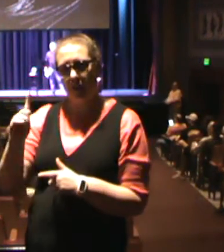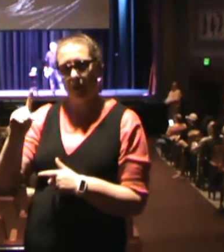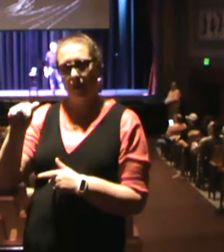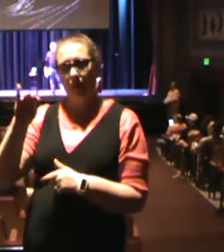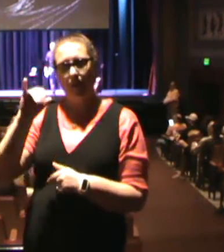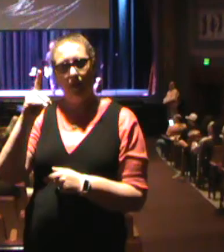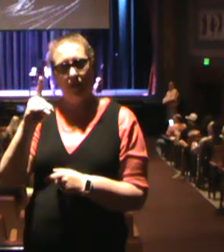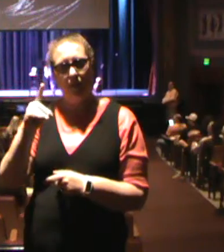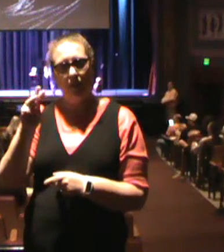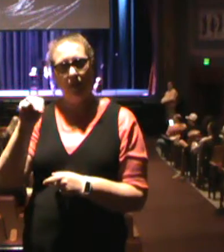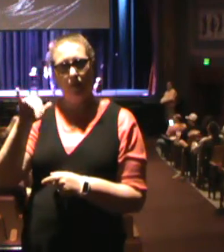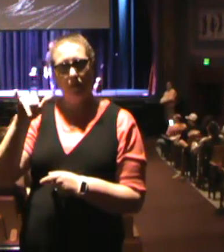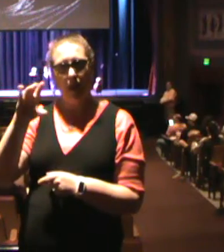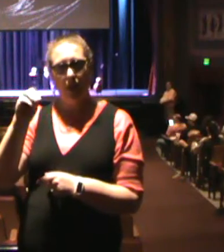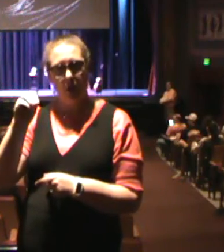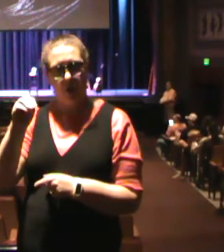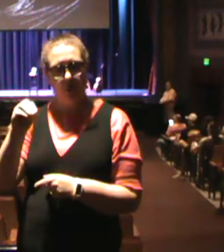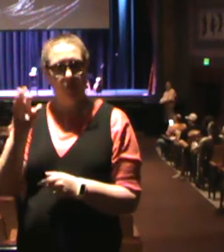week for the first time.